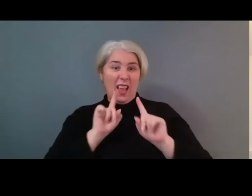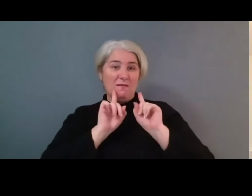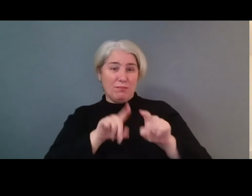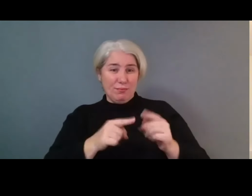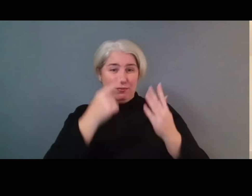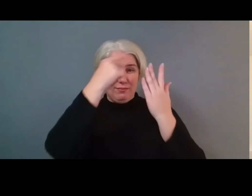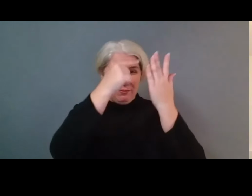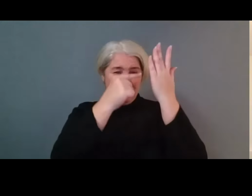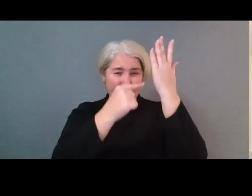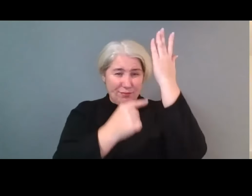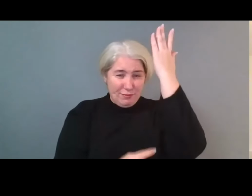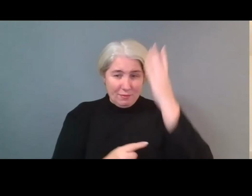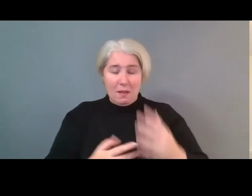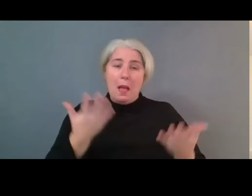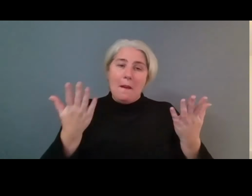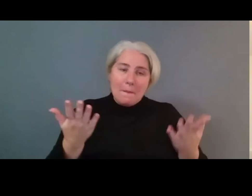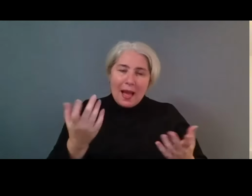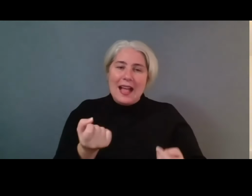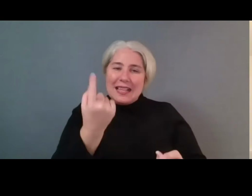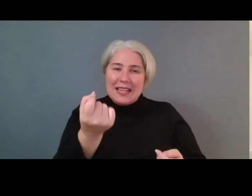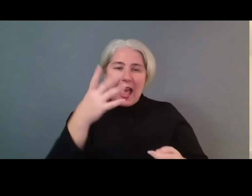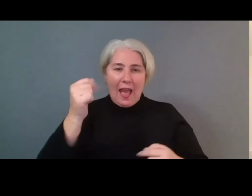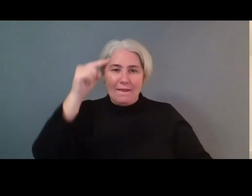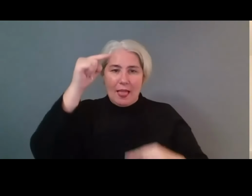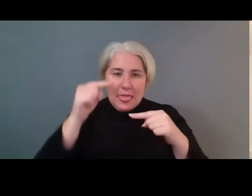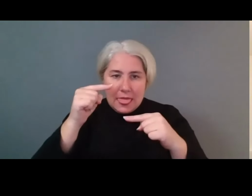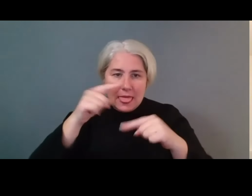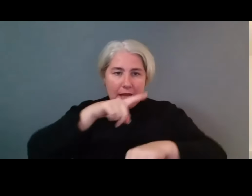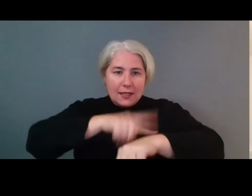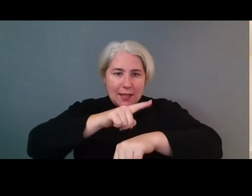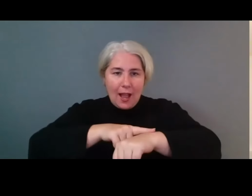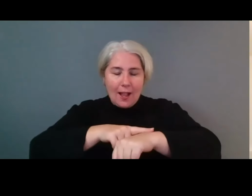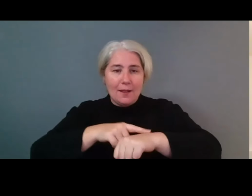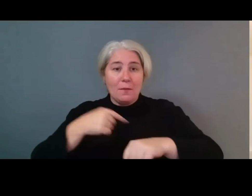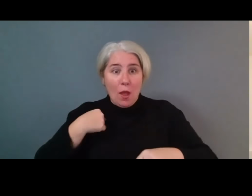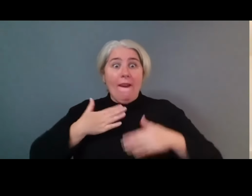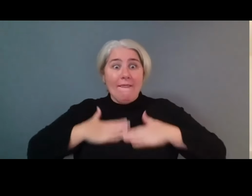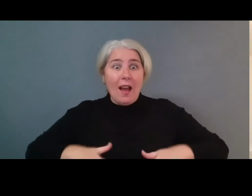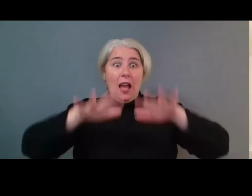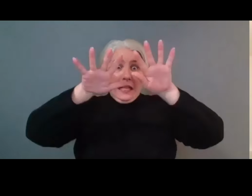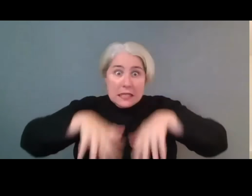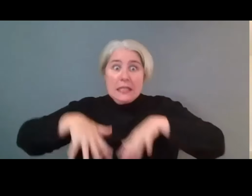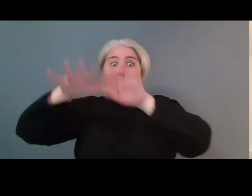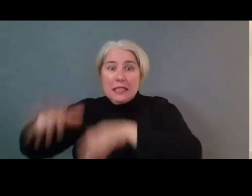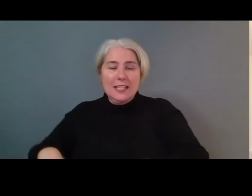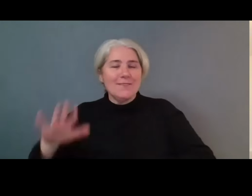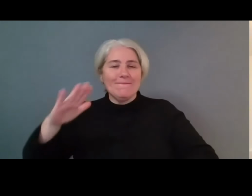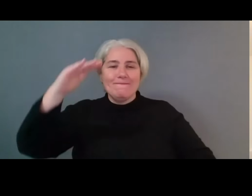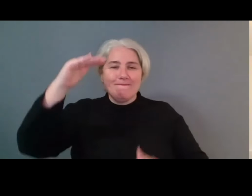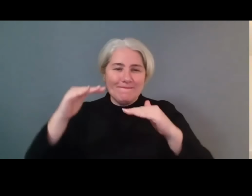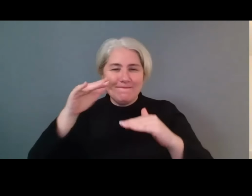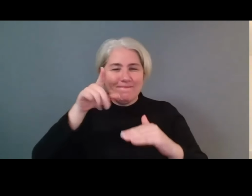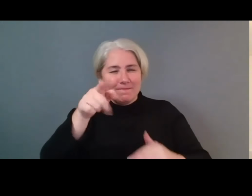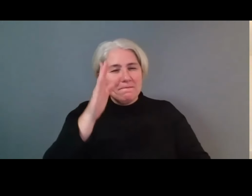space, a limited amount of words that you're able to submit. So it's always important to